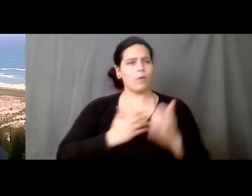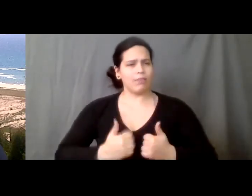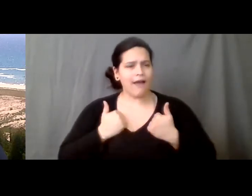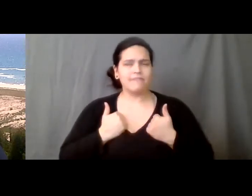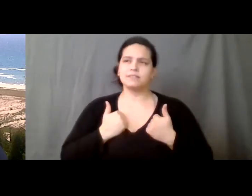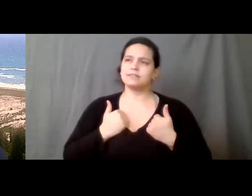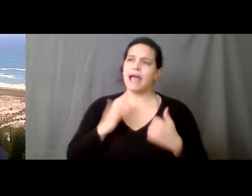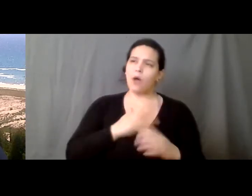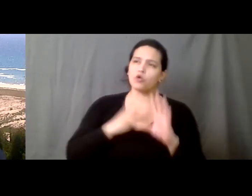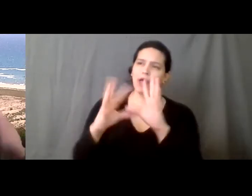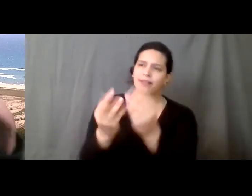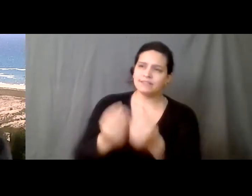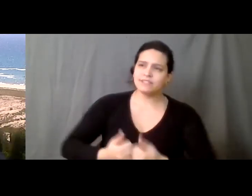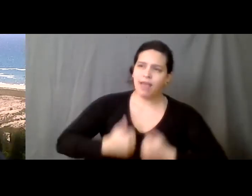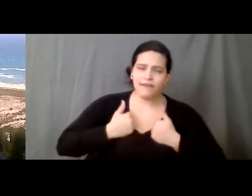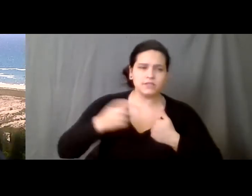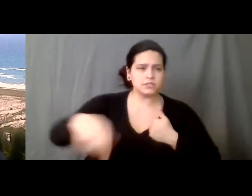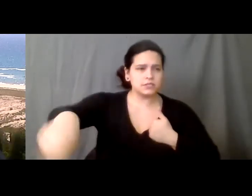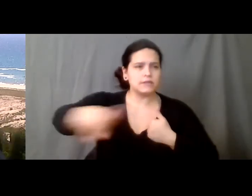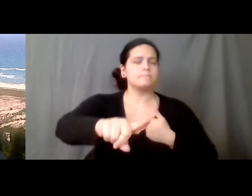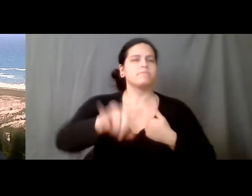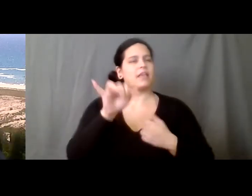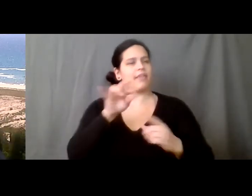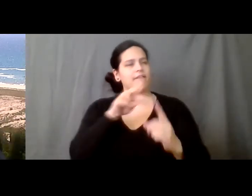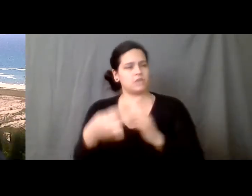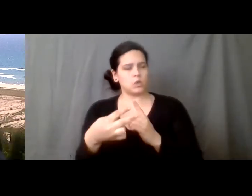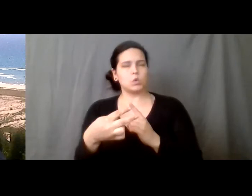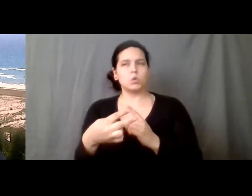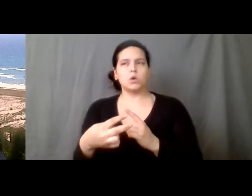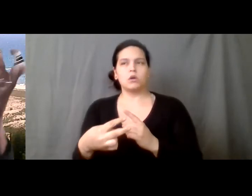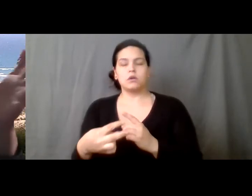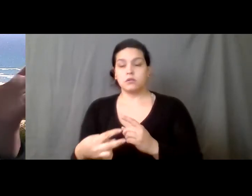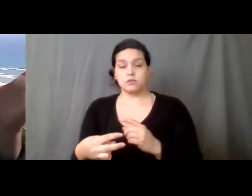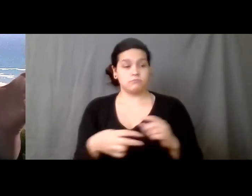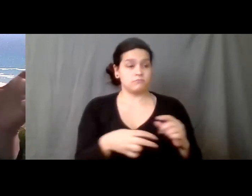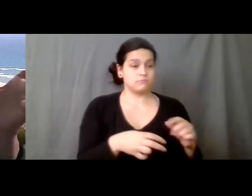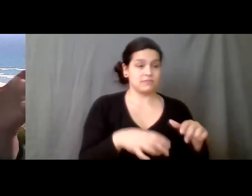It's that kind of view where you're taking something that is